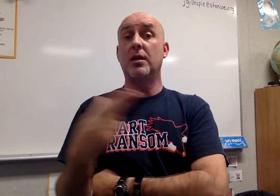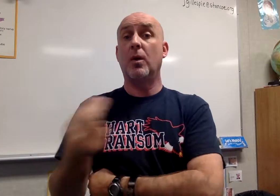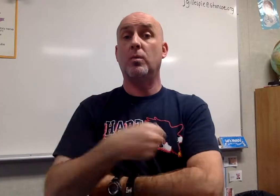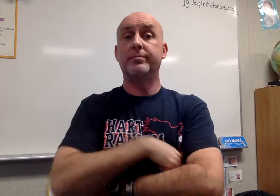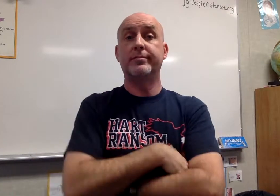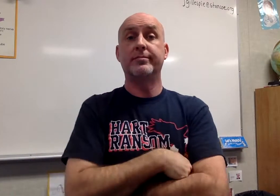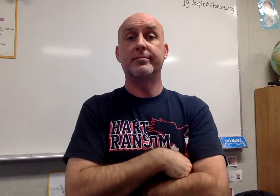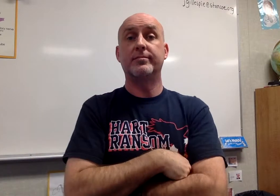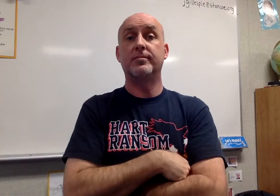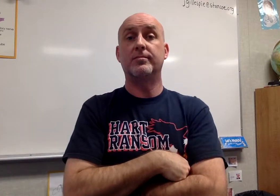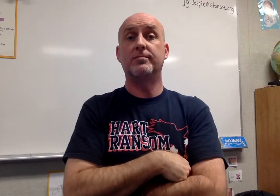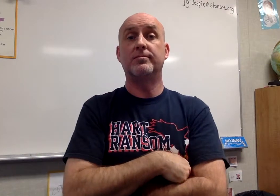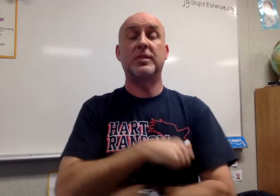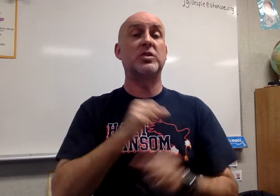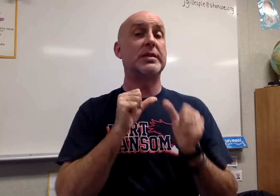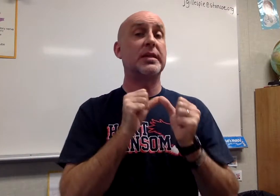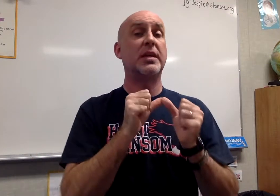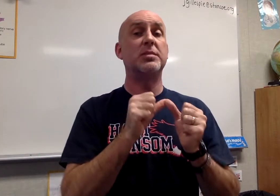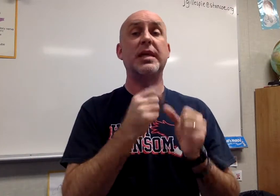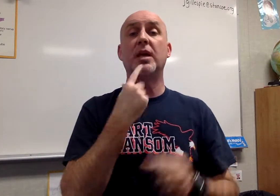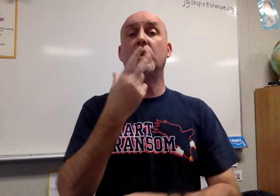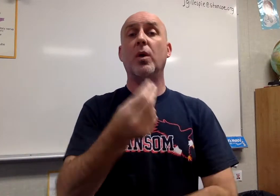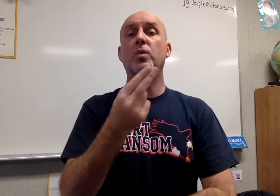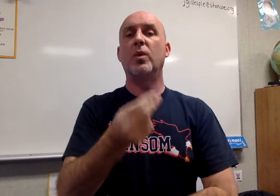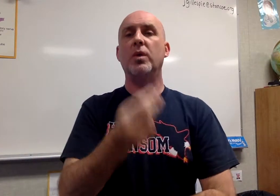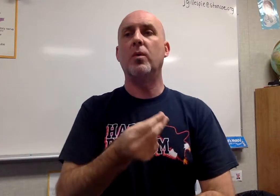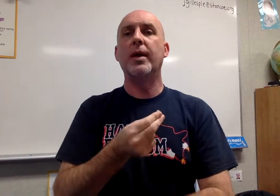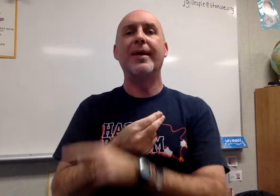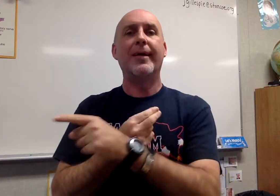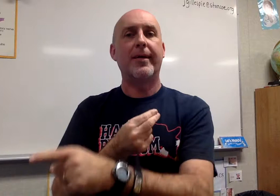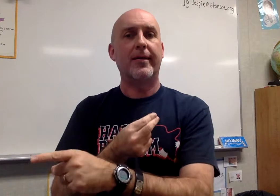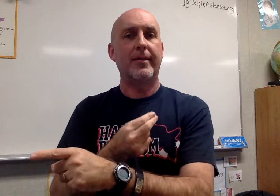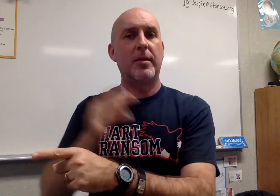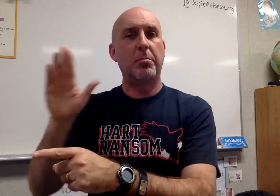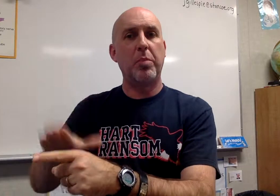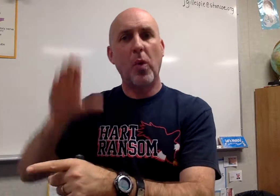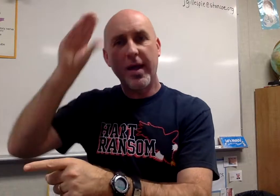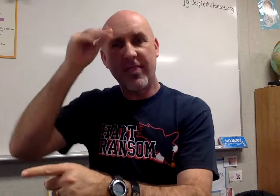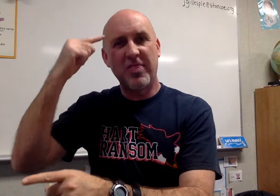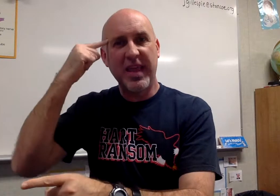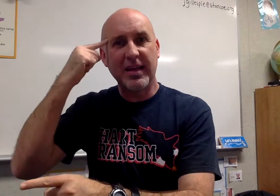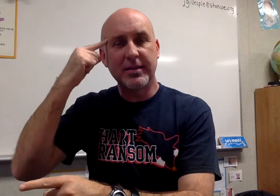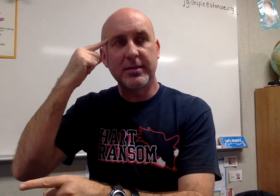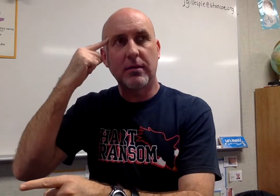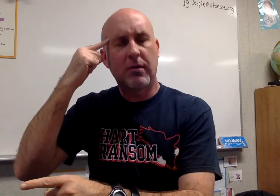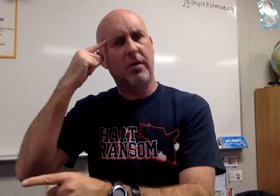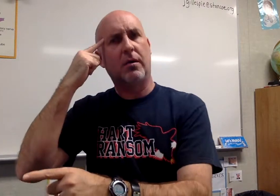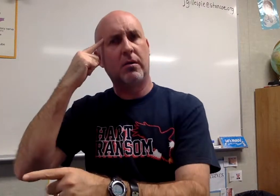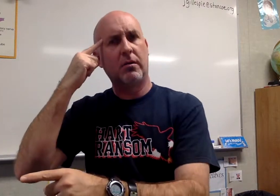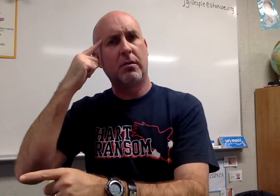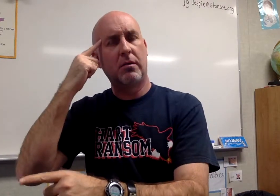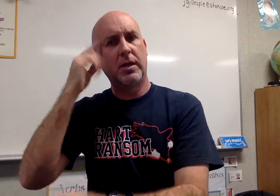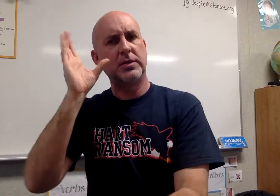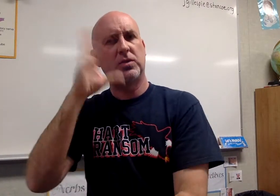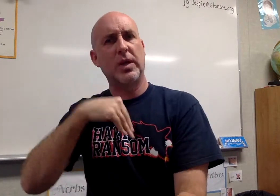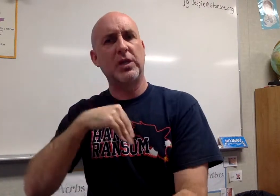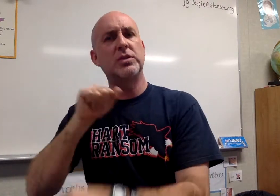no. She's going to keep saying no. The boy thinks, that's strange. This